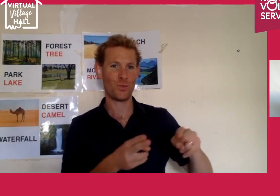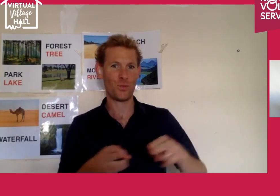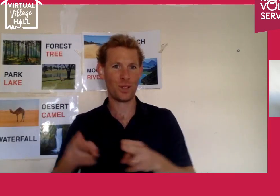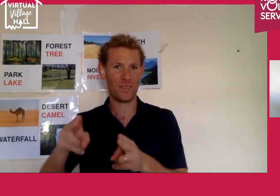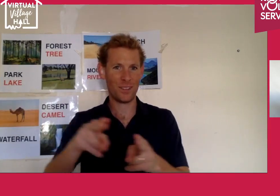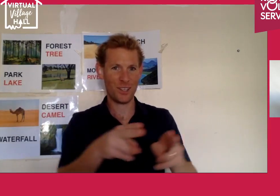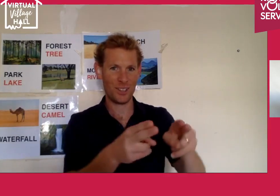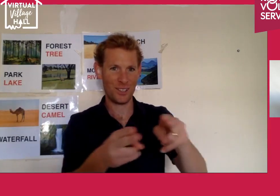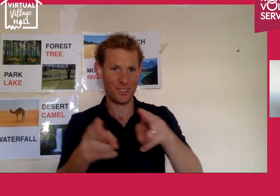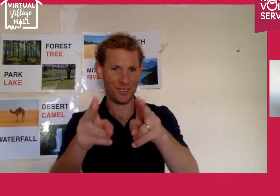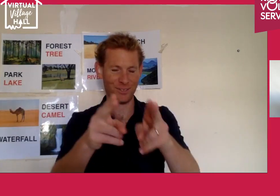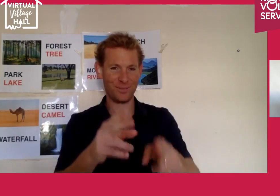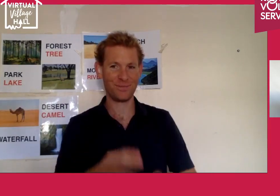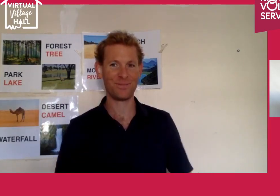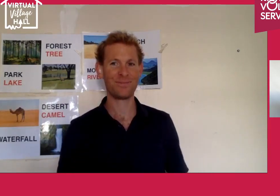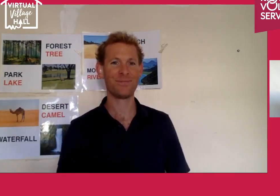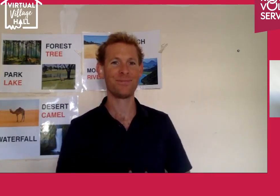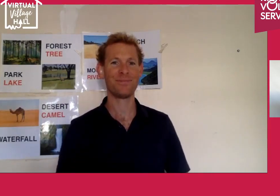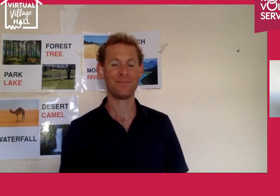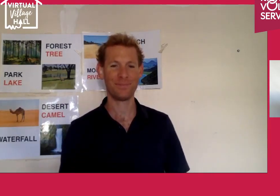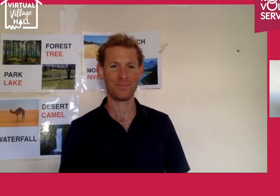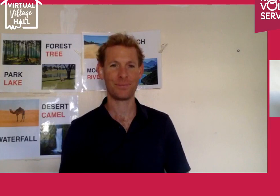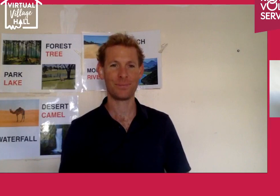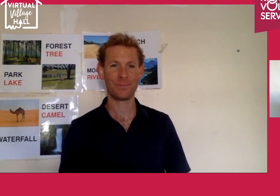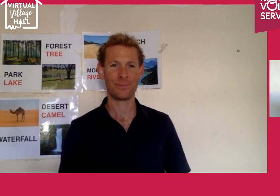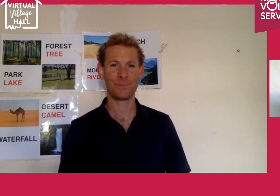Good. River. Nice and meandering. Yes. Good.